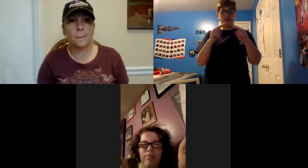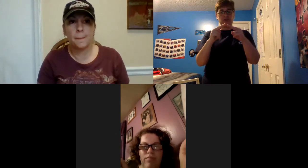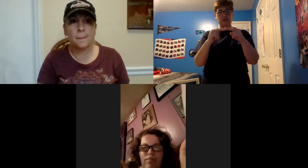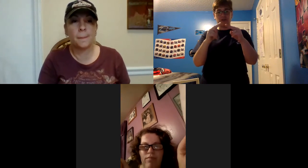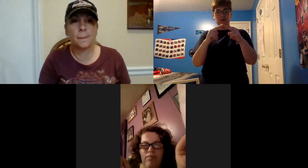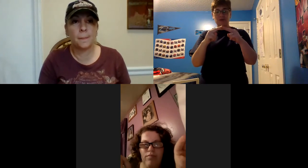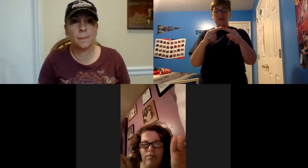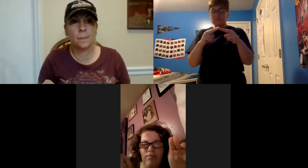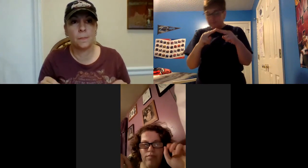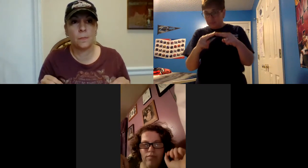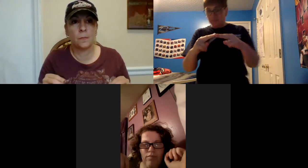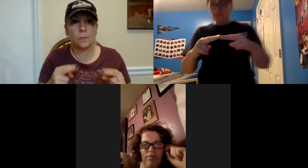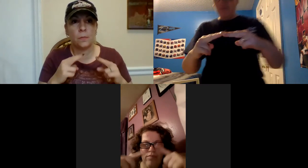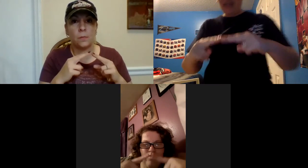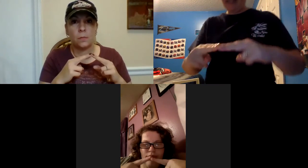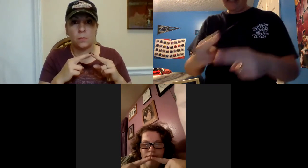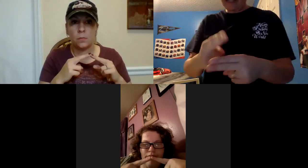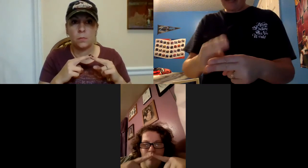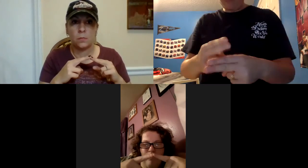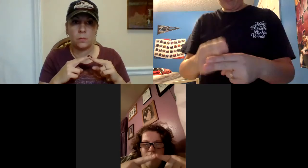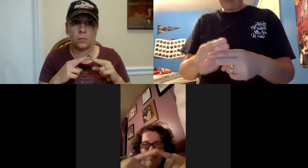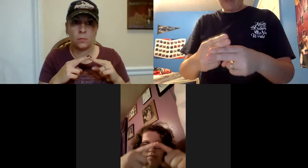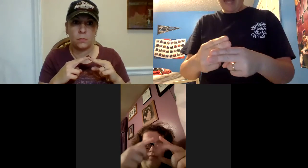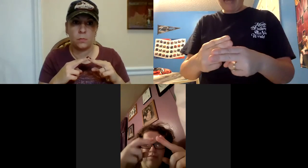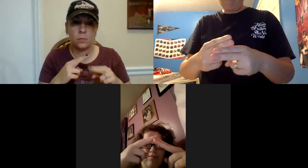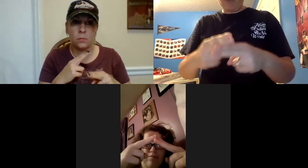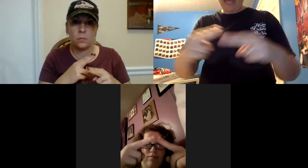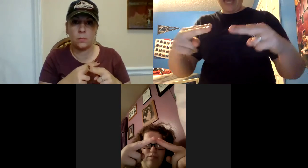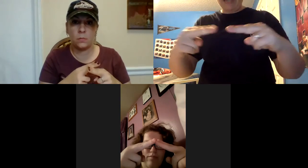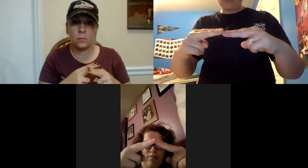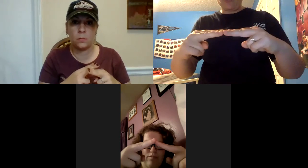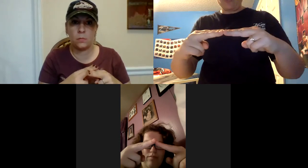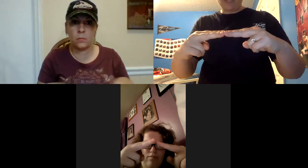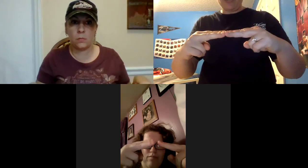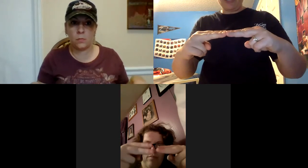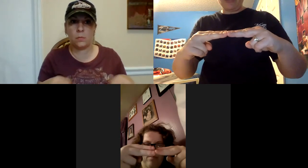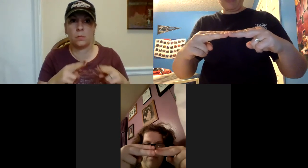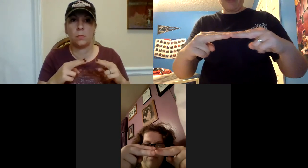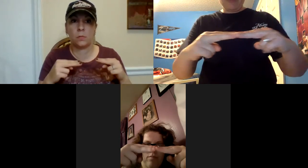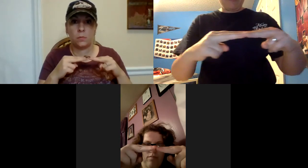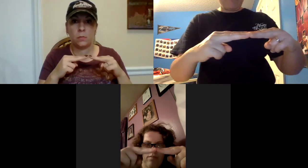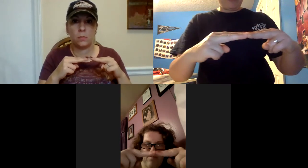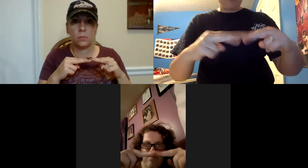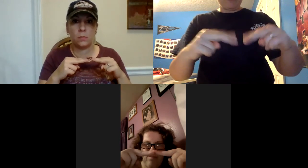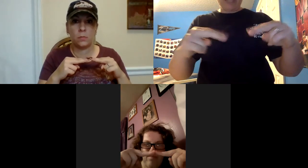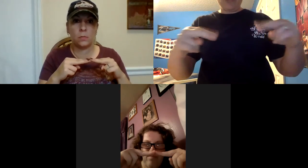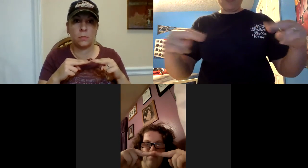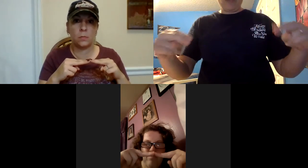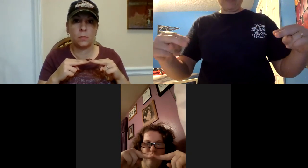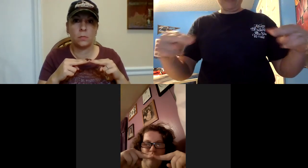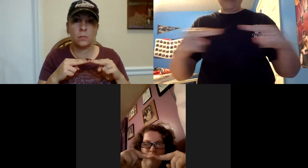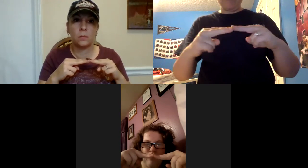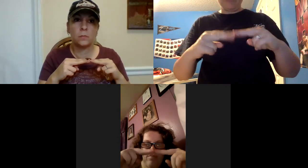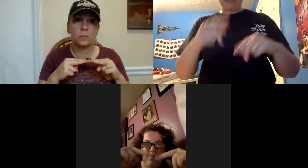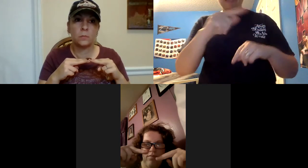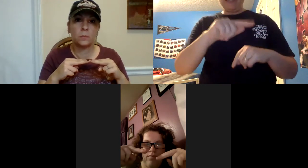or you can do bacon. Instead of doing the name for the eggs, you're touching the fingers and you're